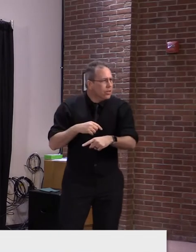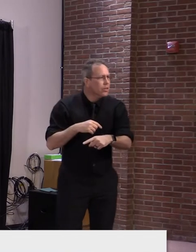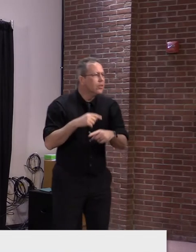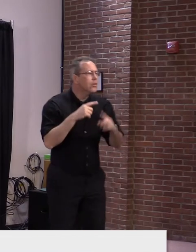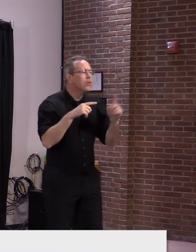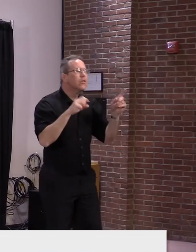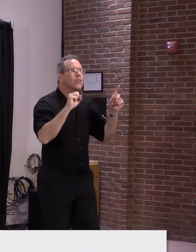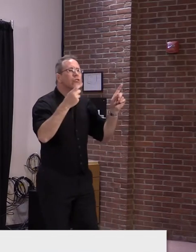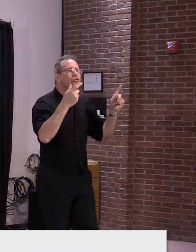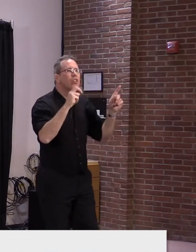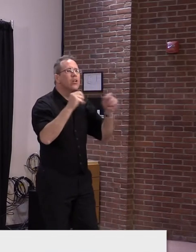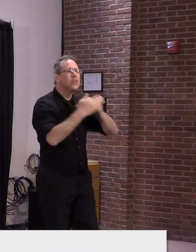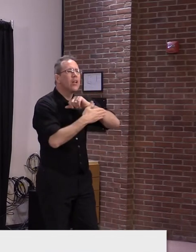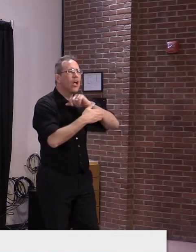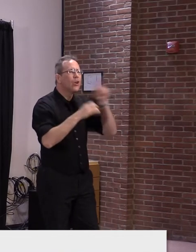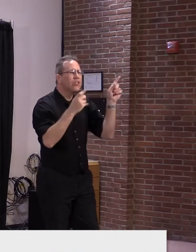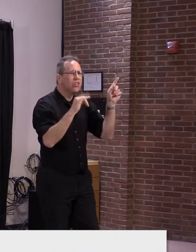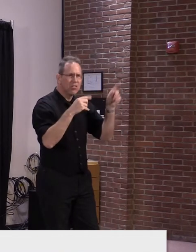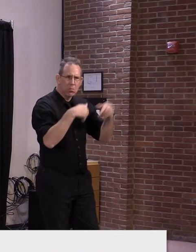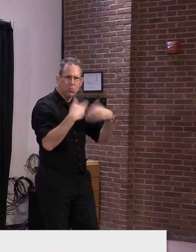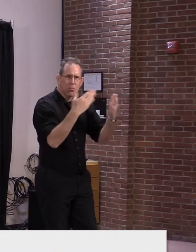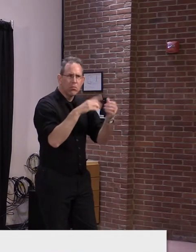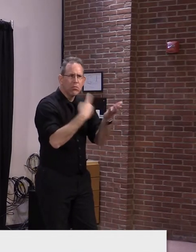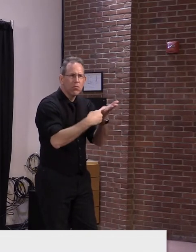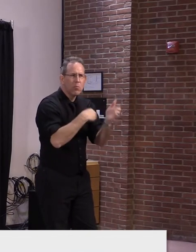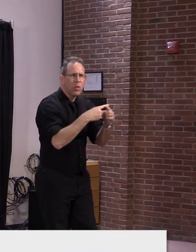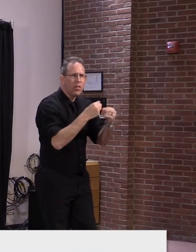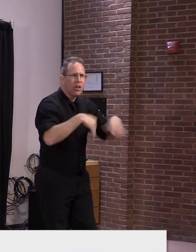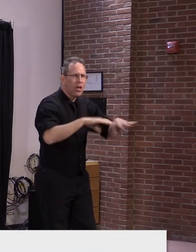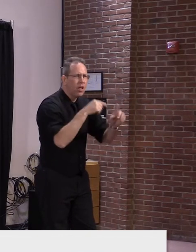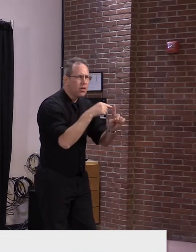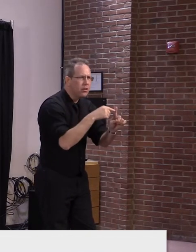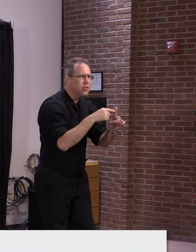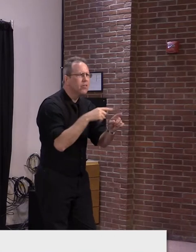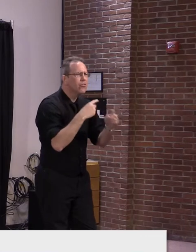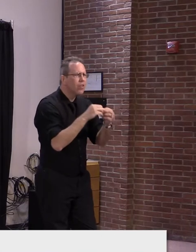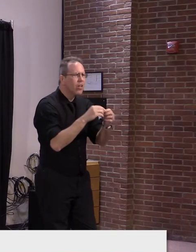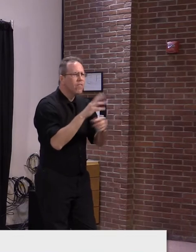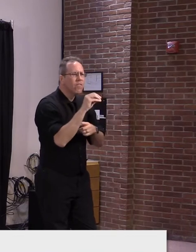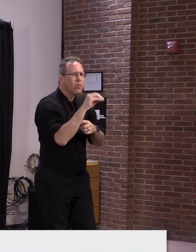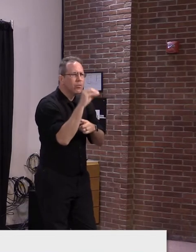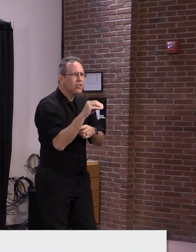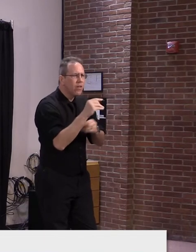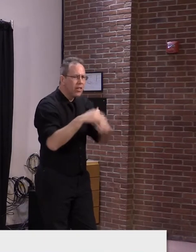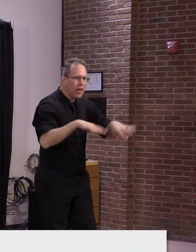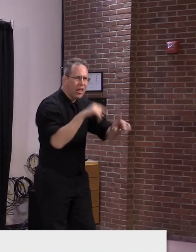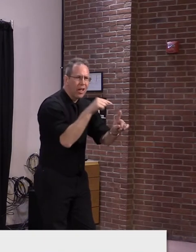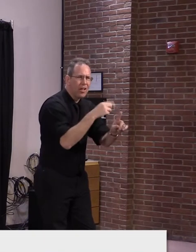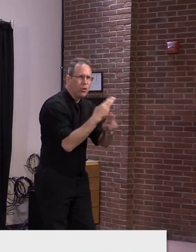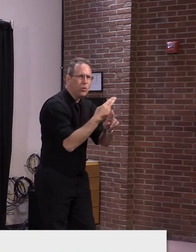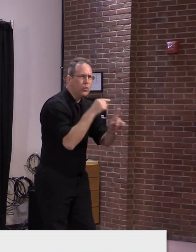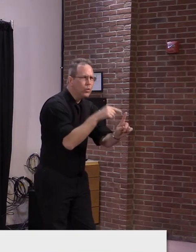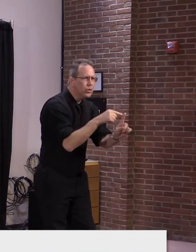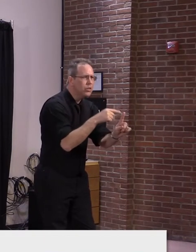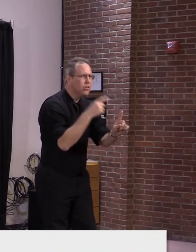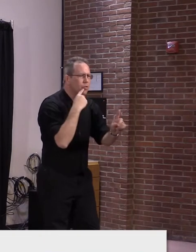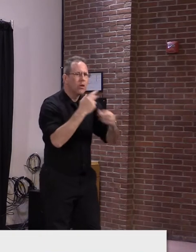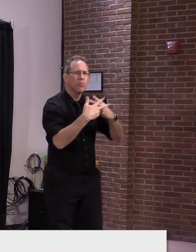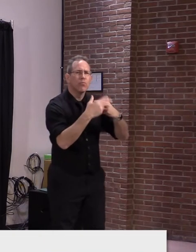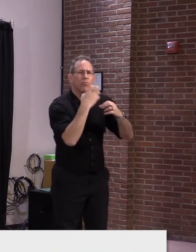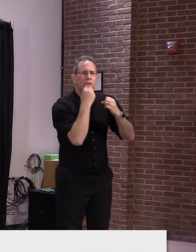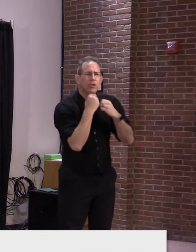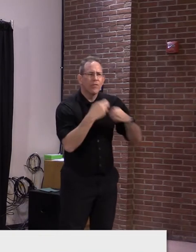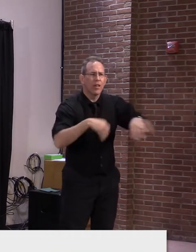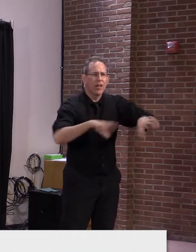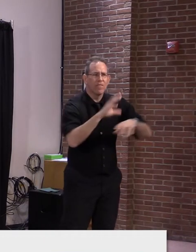Natural Resources. Okay. Required that 50% of Vermont land would be conserved, protected, or just not